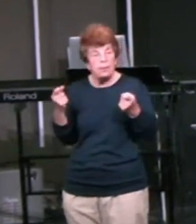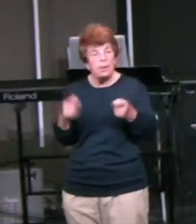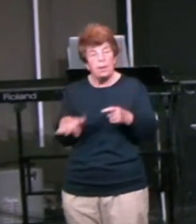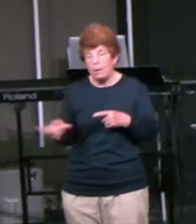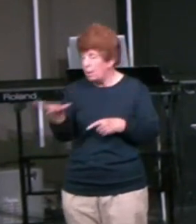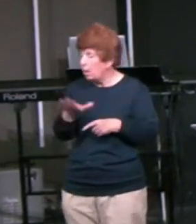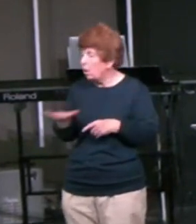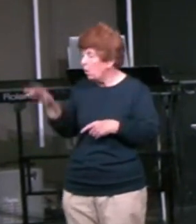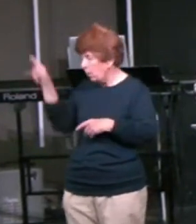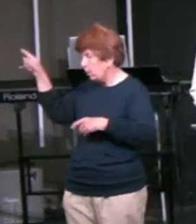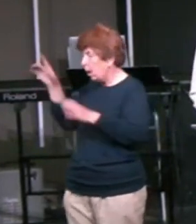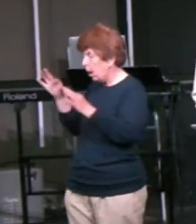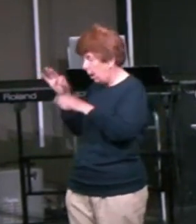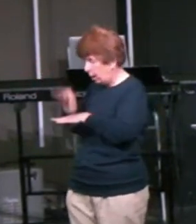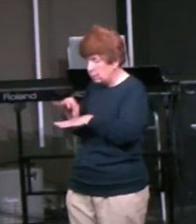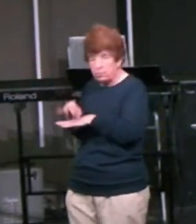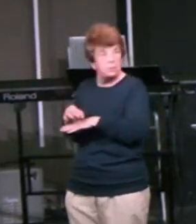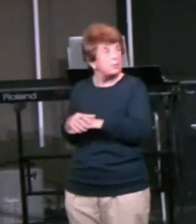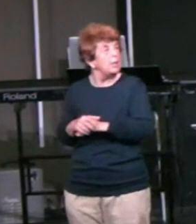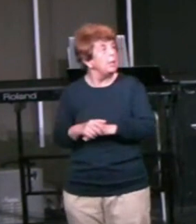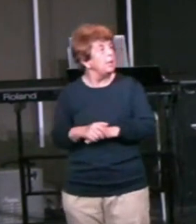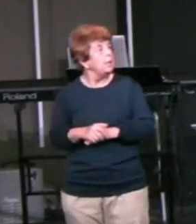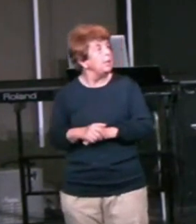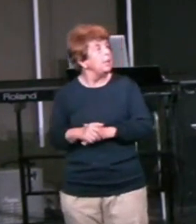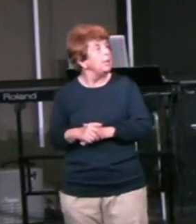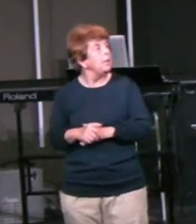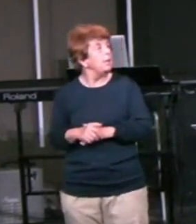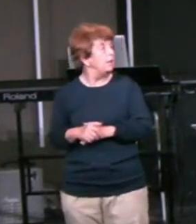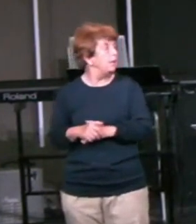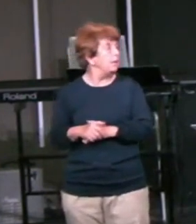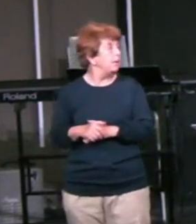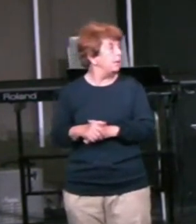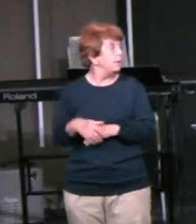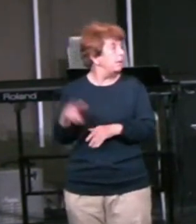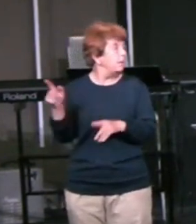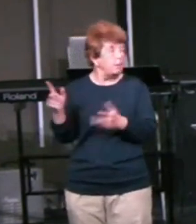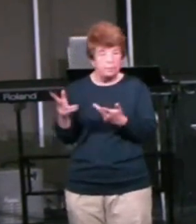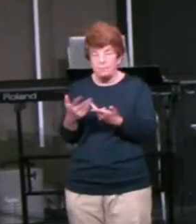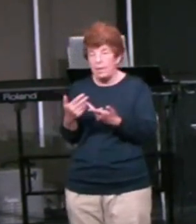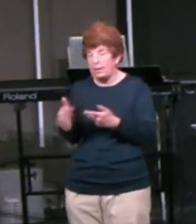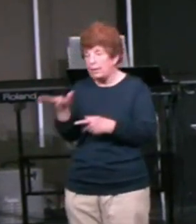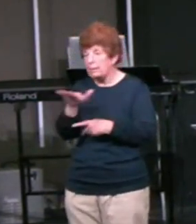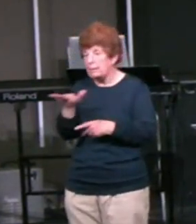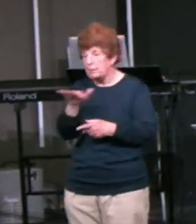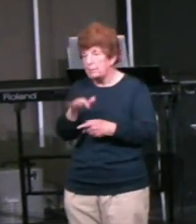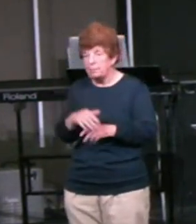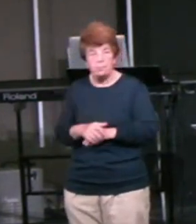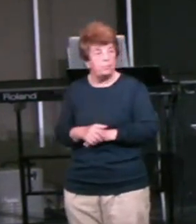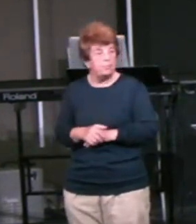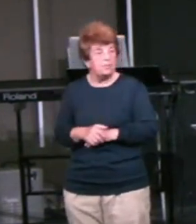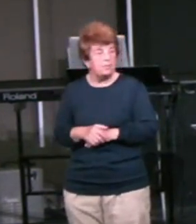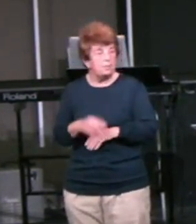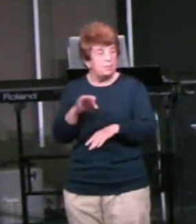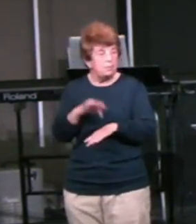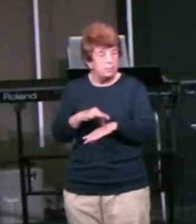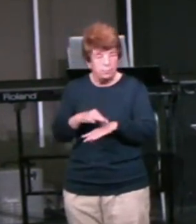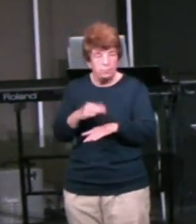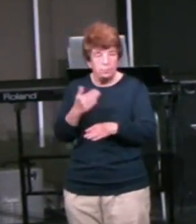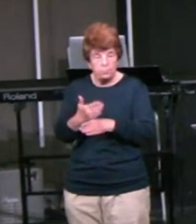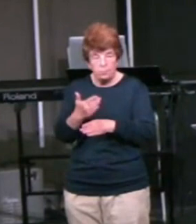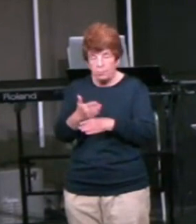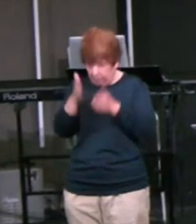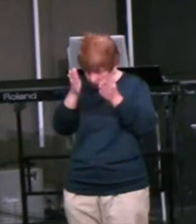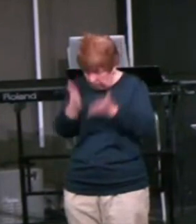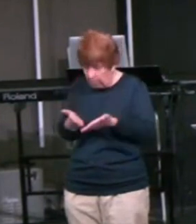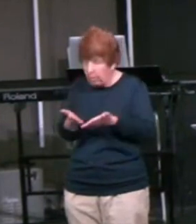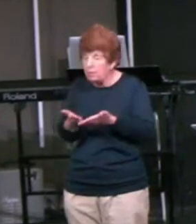local Caboolture Hospital, which, among its other aspects of hospital work, has an emphasis